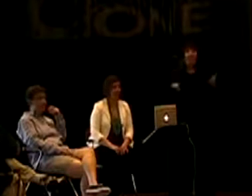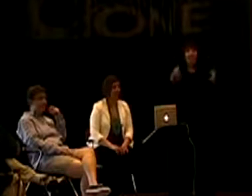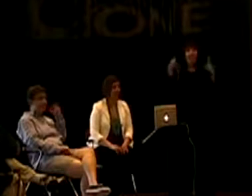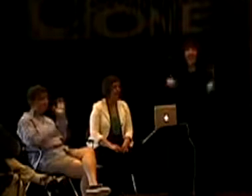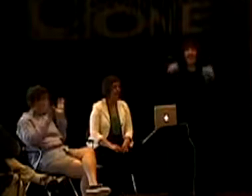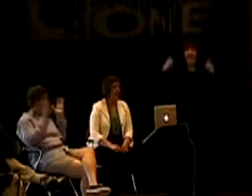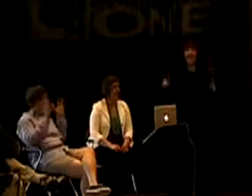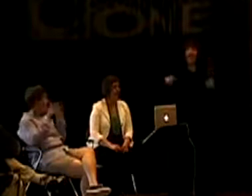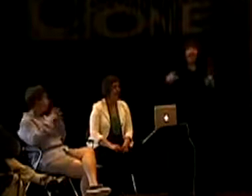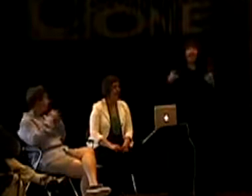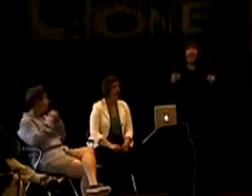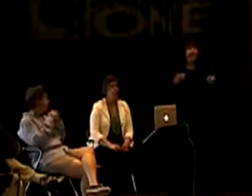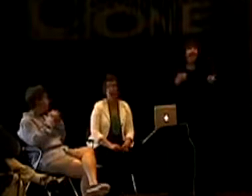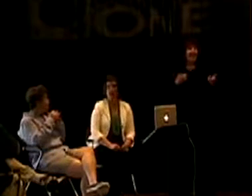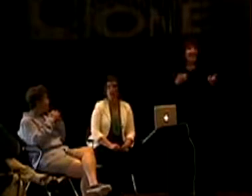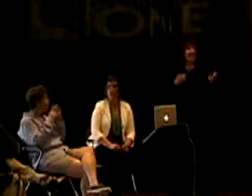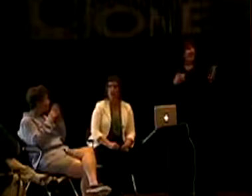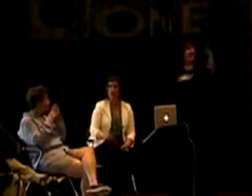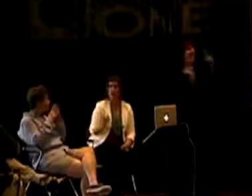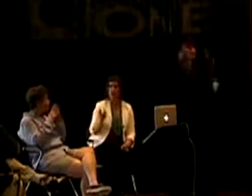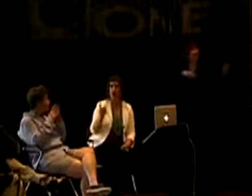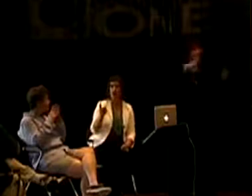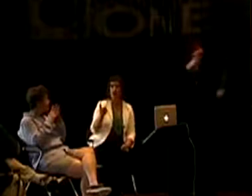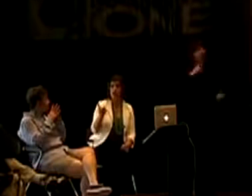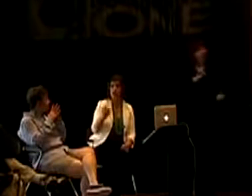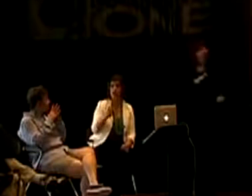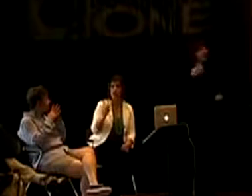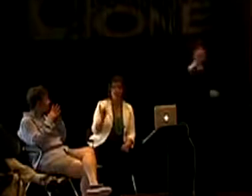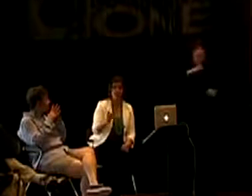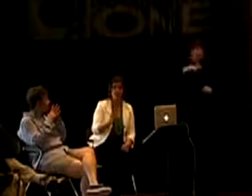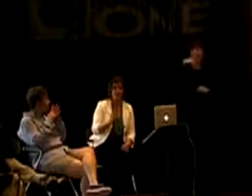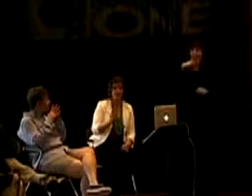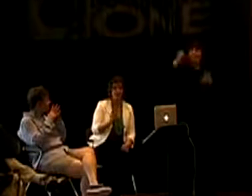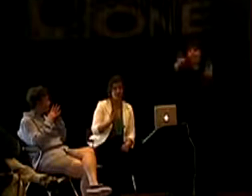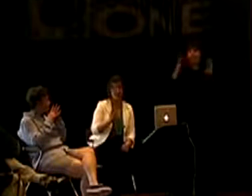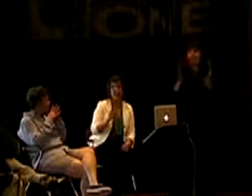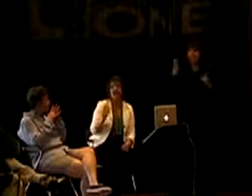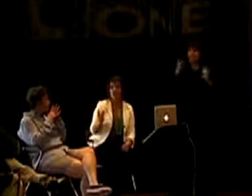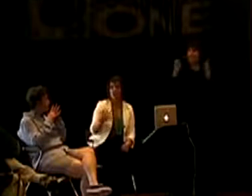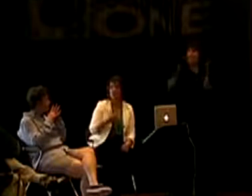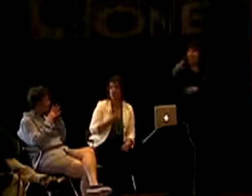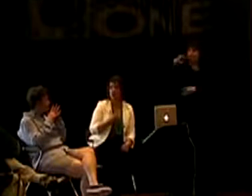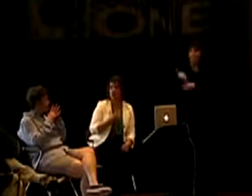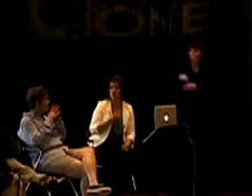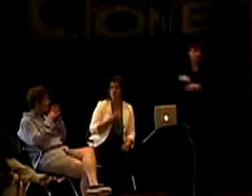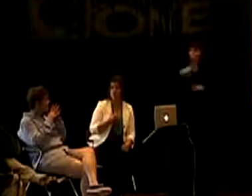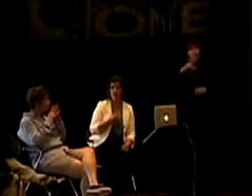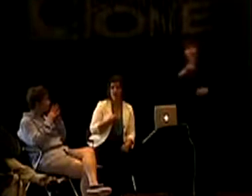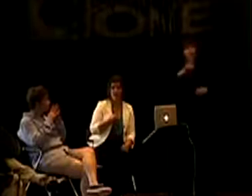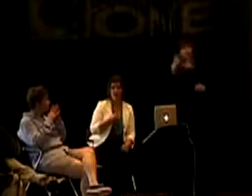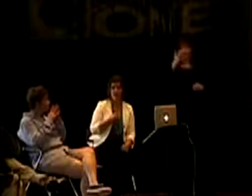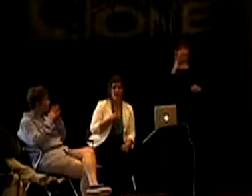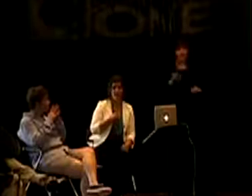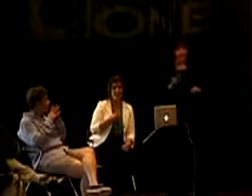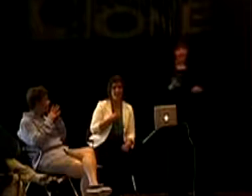really it's been great, I think, for the hearing artists involved in the production. It's been really great to sort of